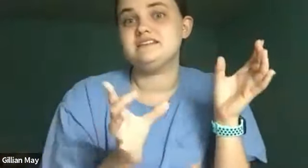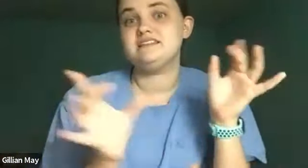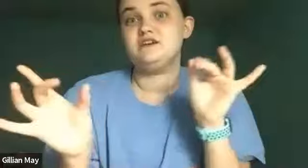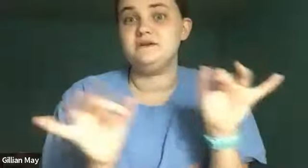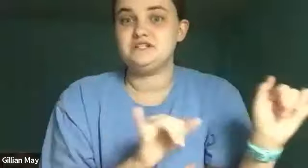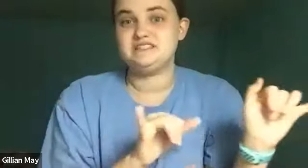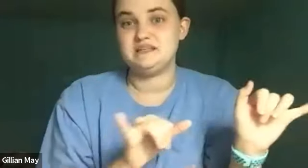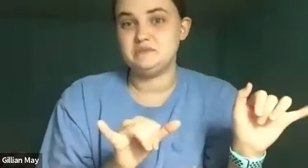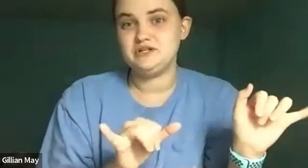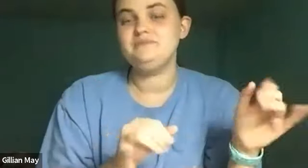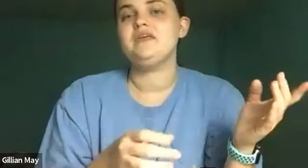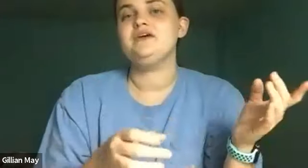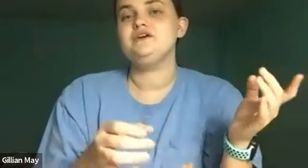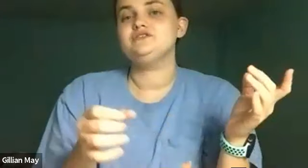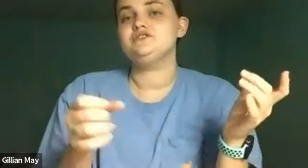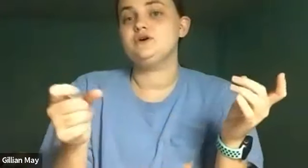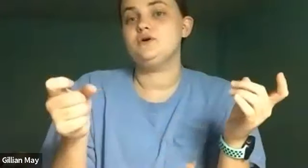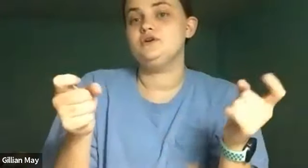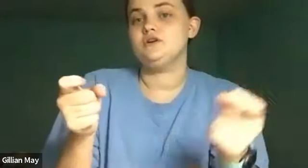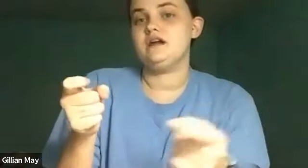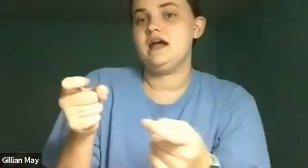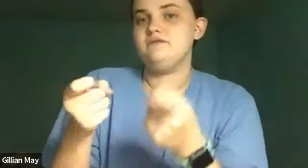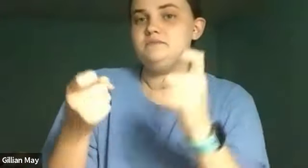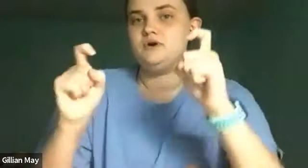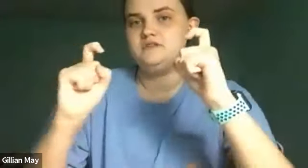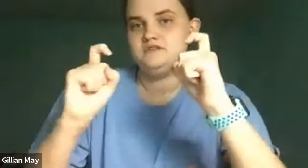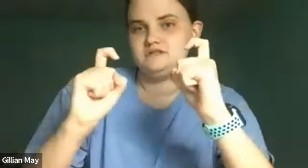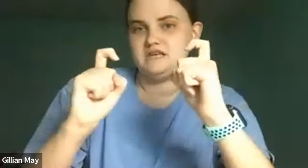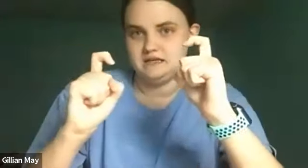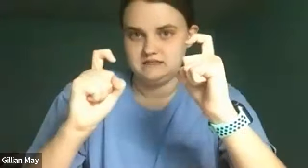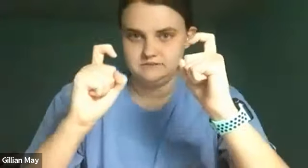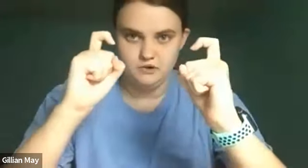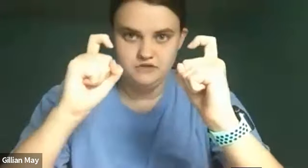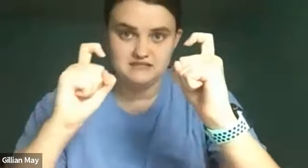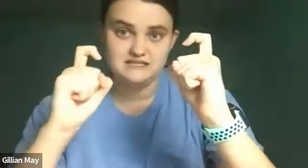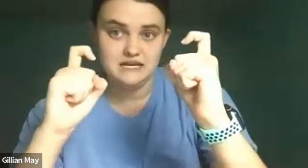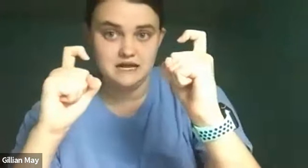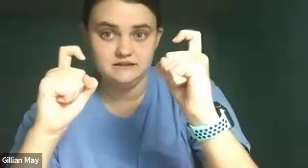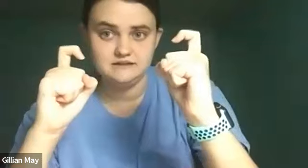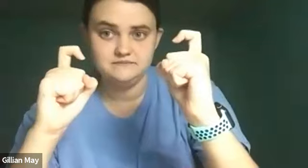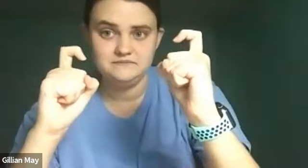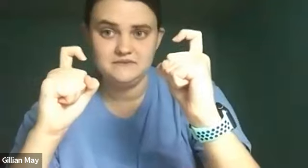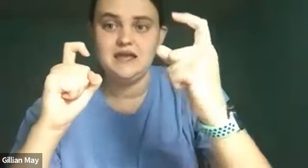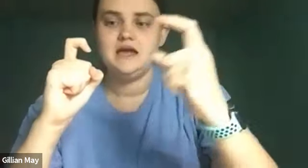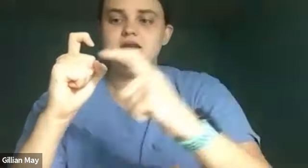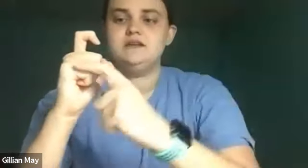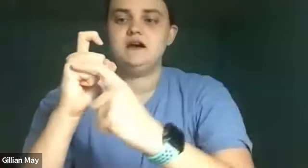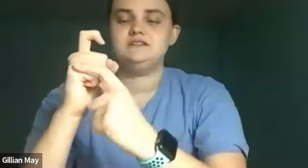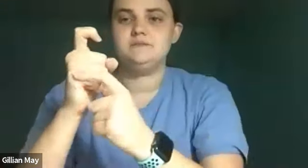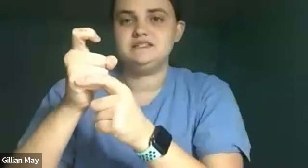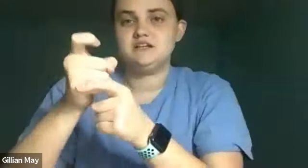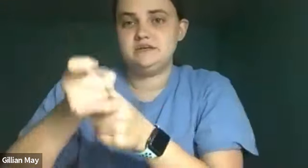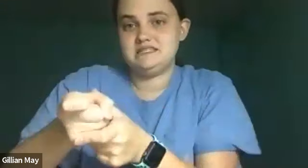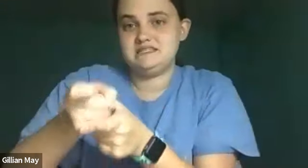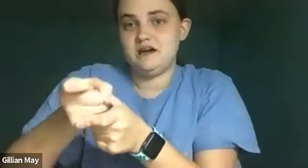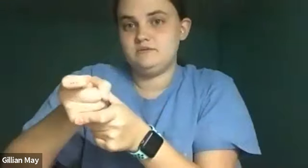signs that are very just similar. So you're going to have them both in those X, both hands in an X. Non-dominant is going to be